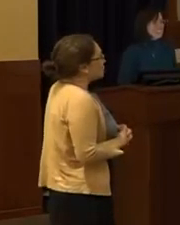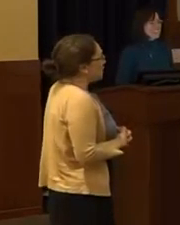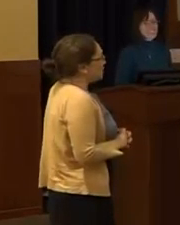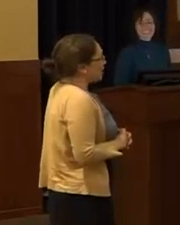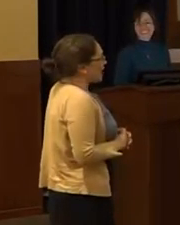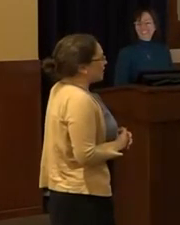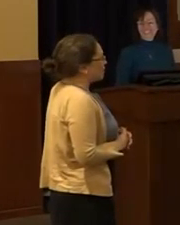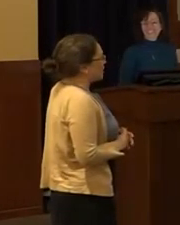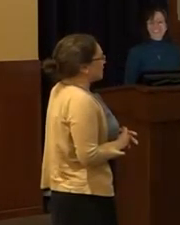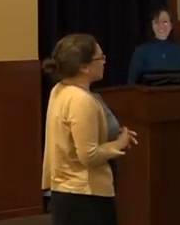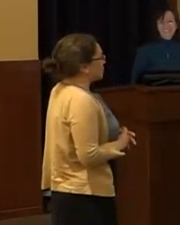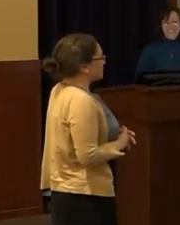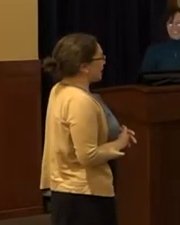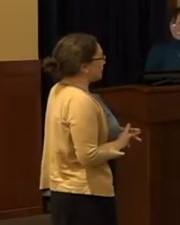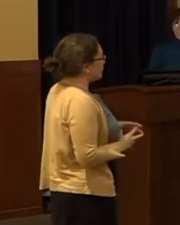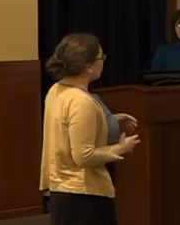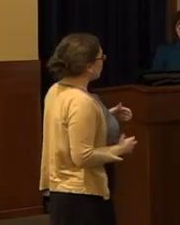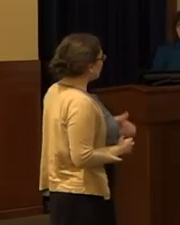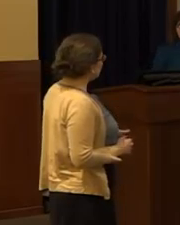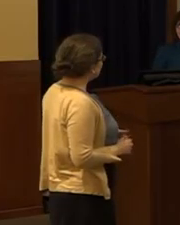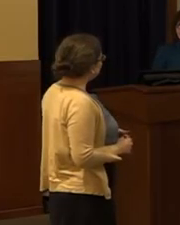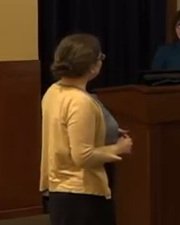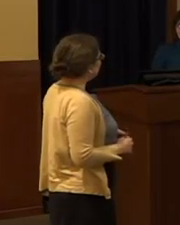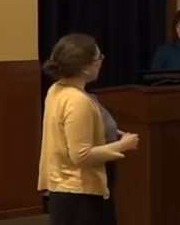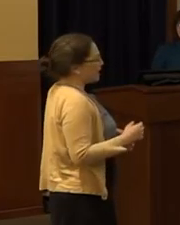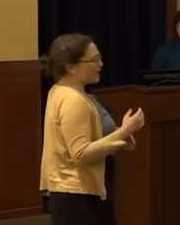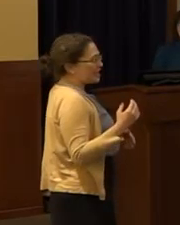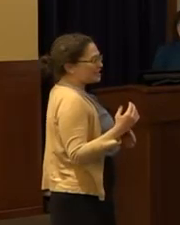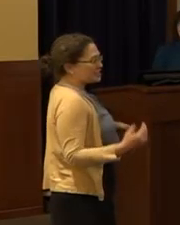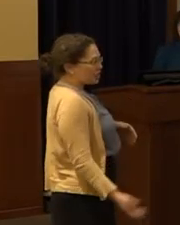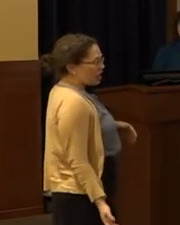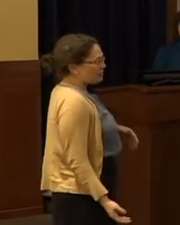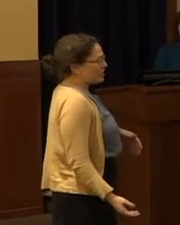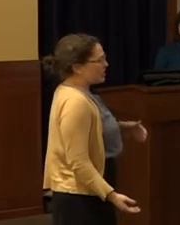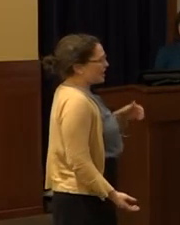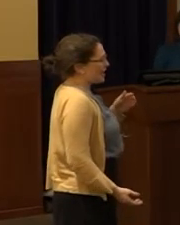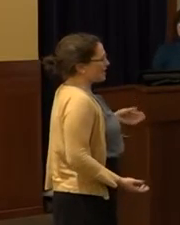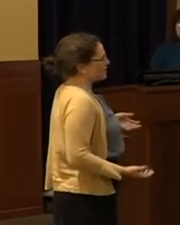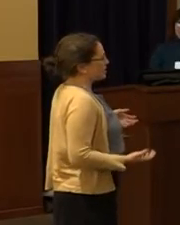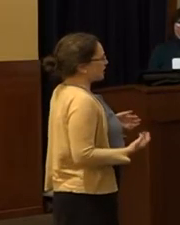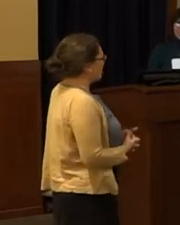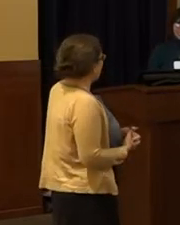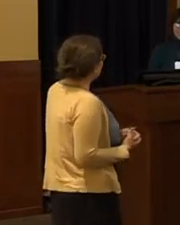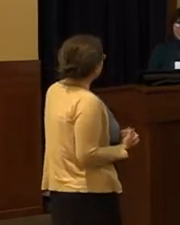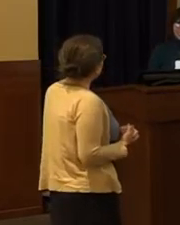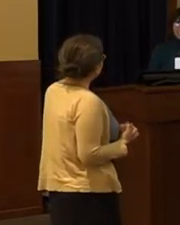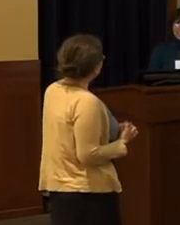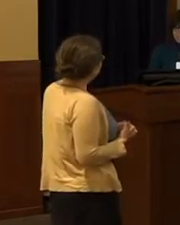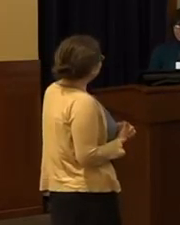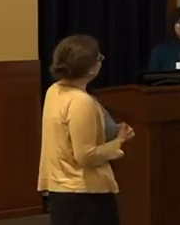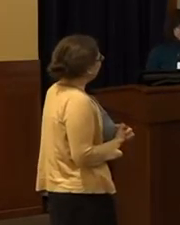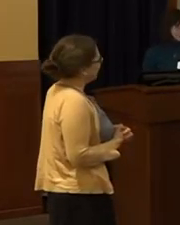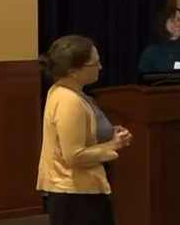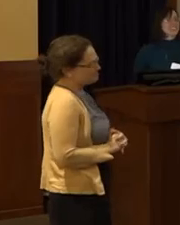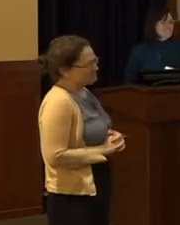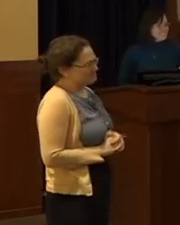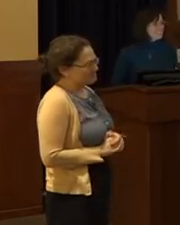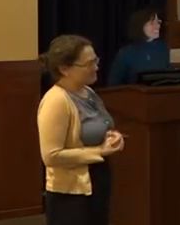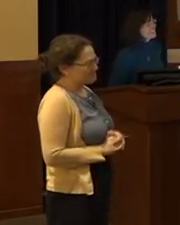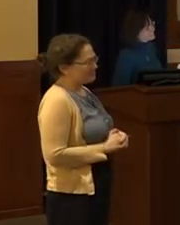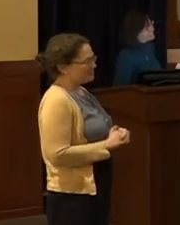And to invite everybody to stay for cookies and coffee and lemonade.